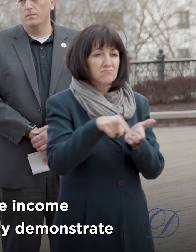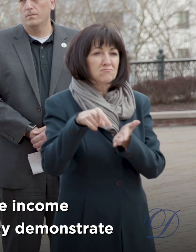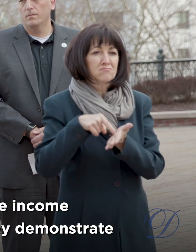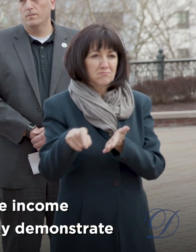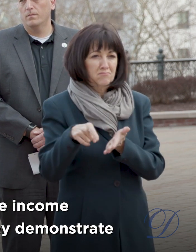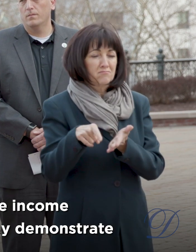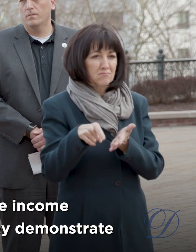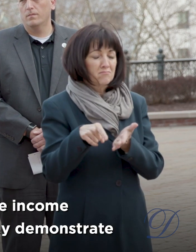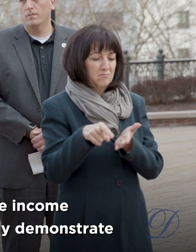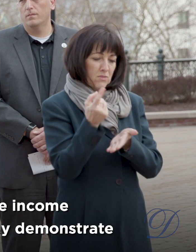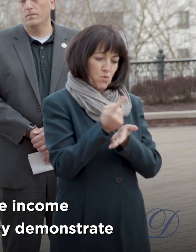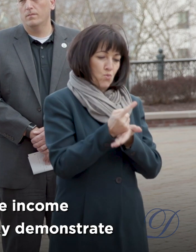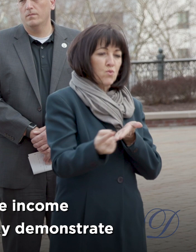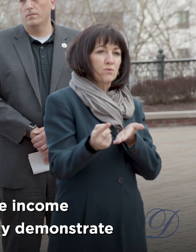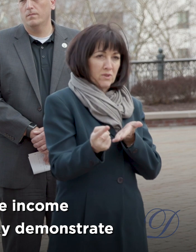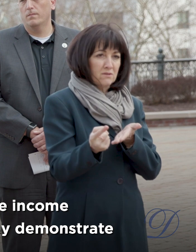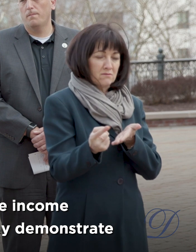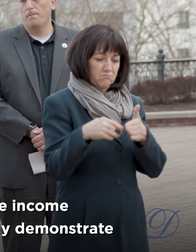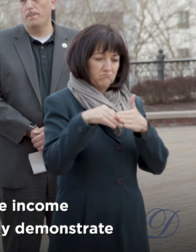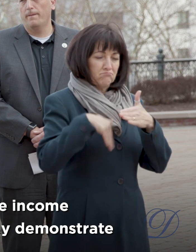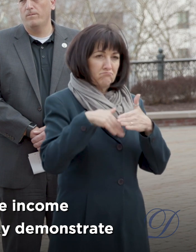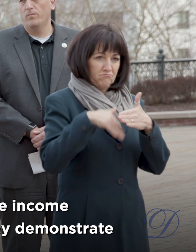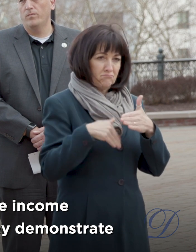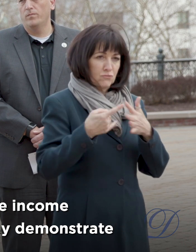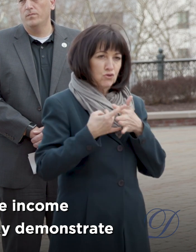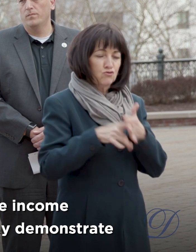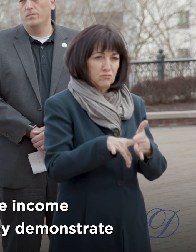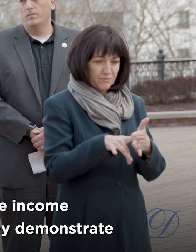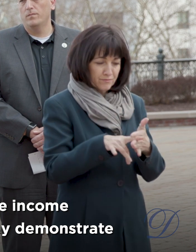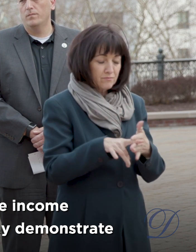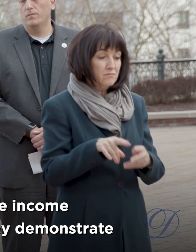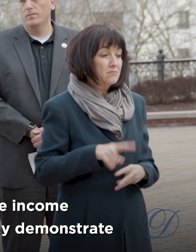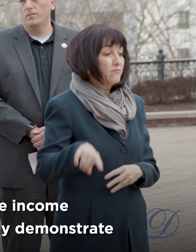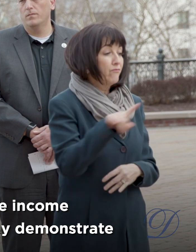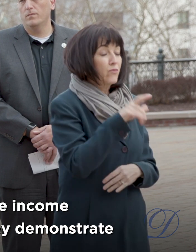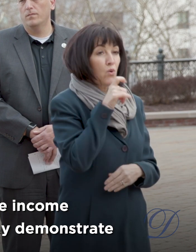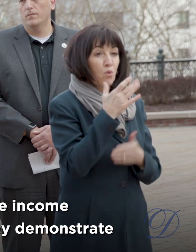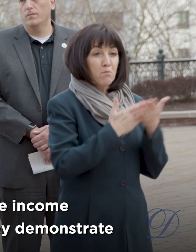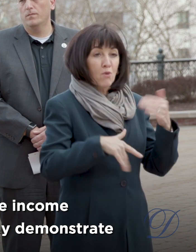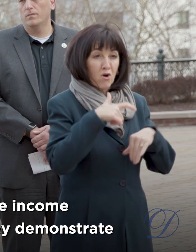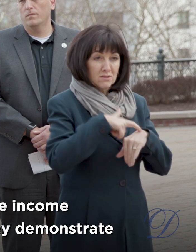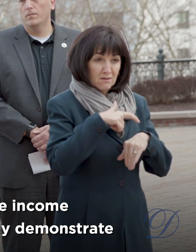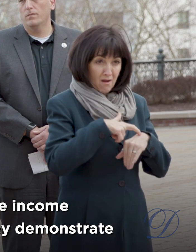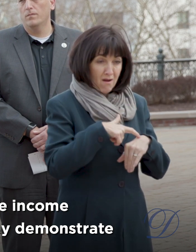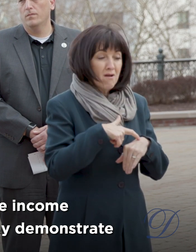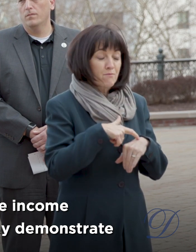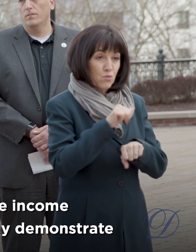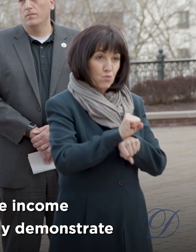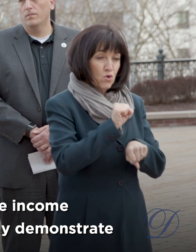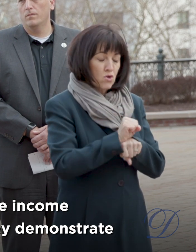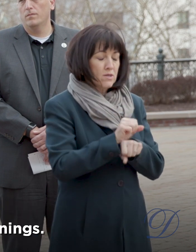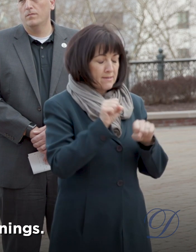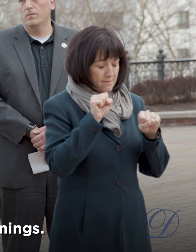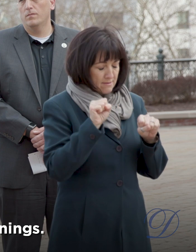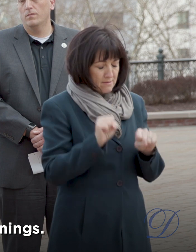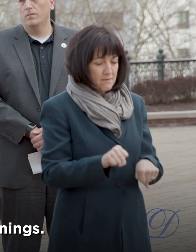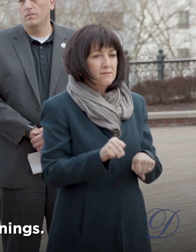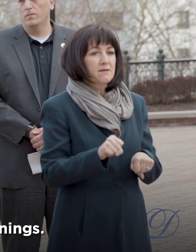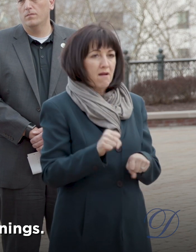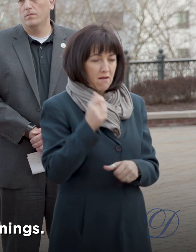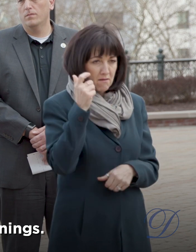Employees earning part-time income can collect benefits as long as they demonstrate